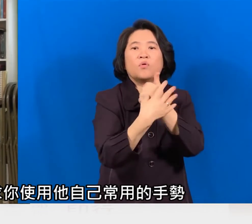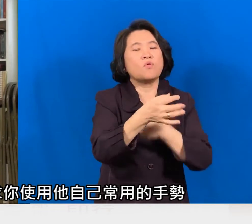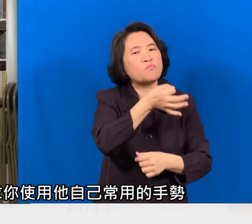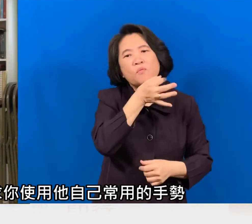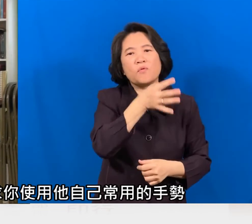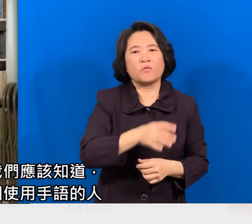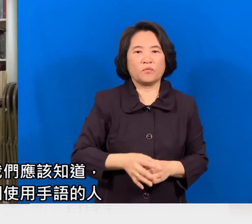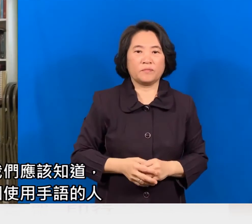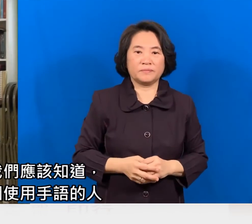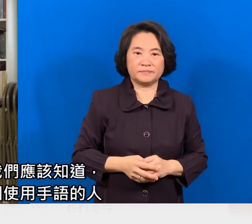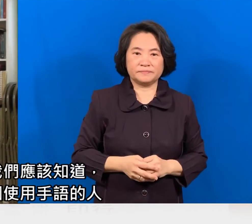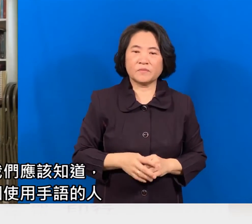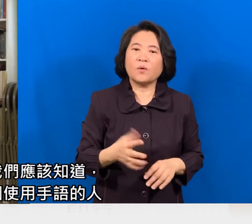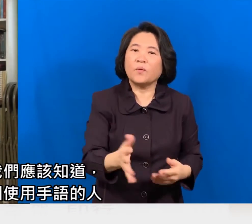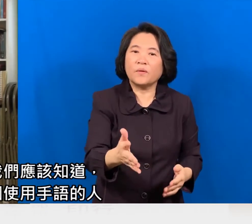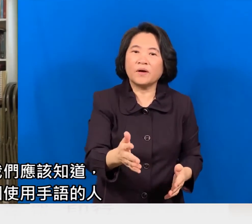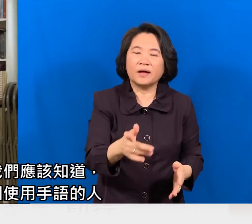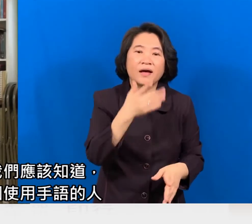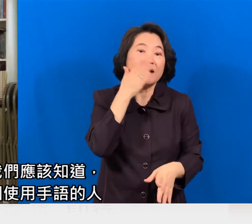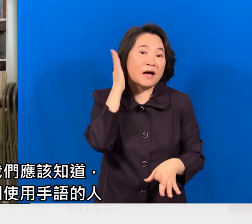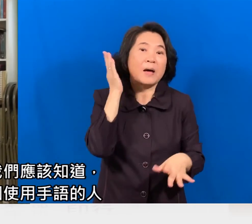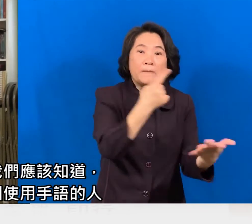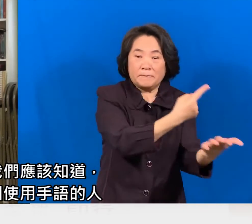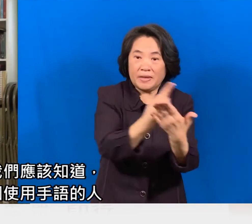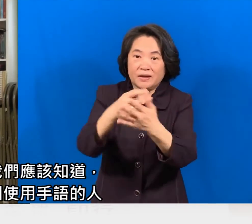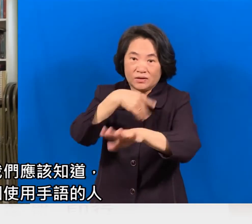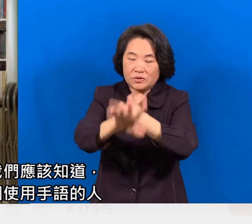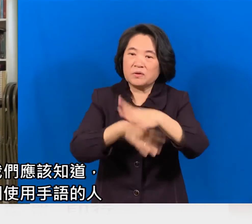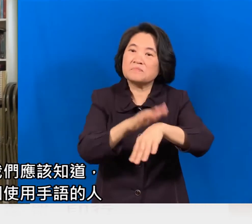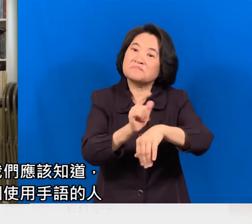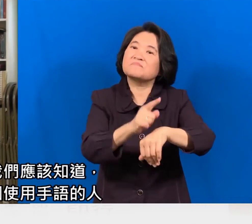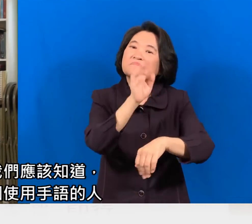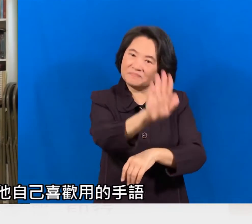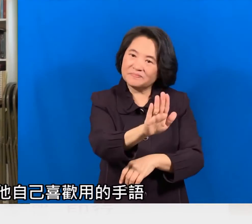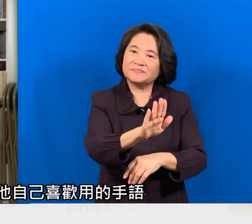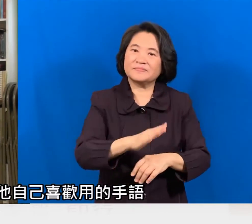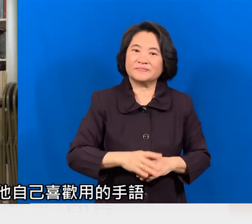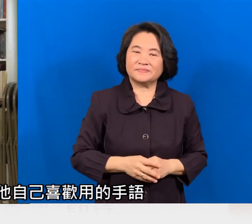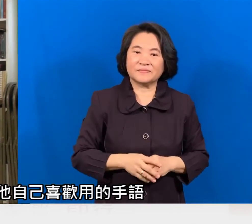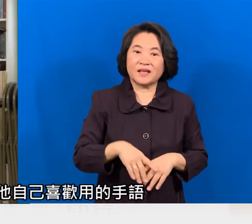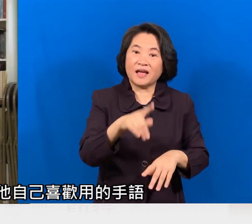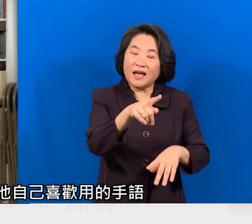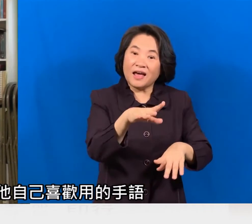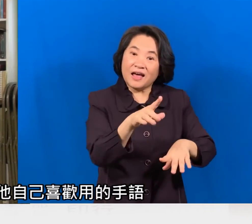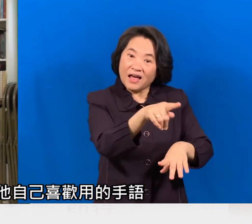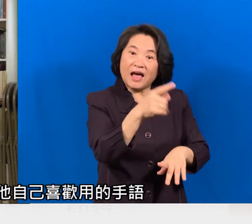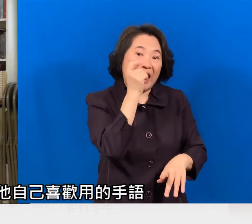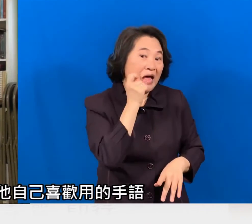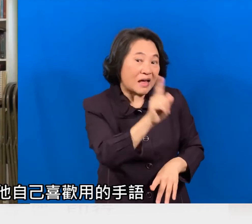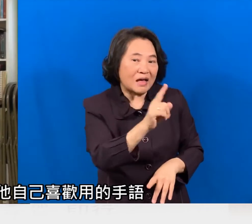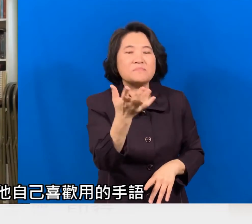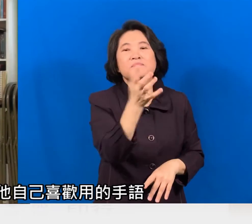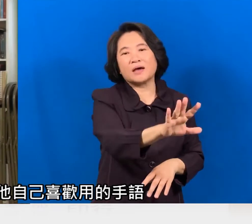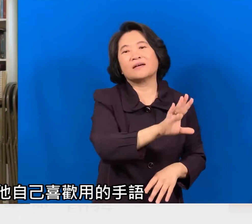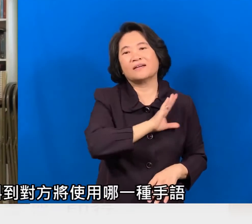usually uses. Moreover, we must realize that although a user of sign language can choose the signs that he himself likes